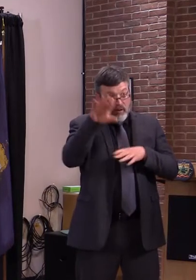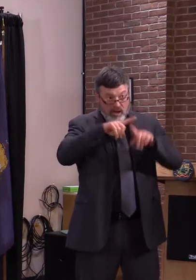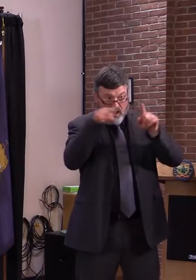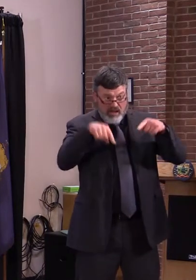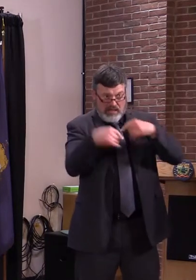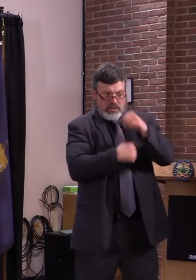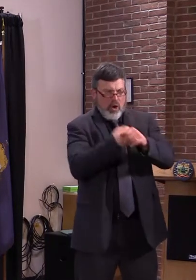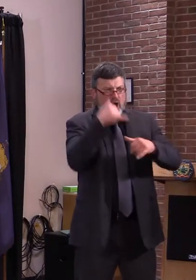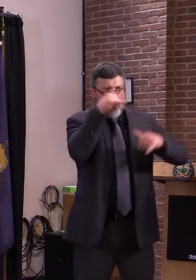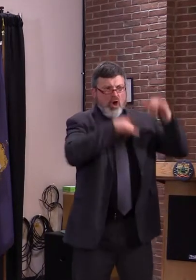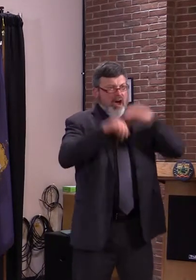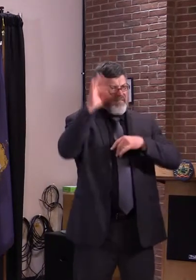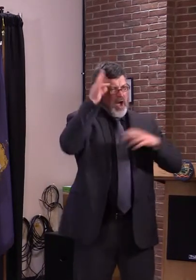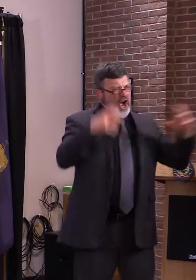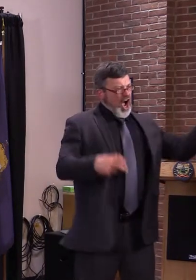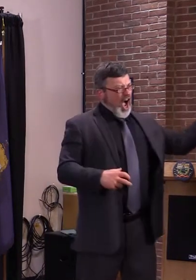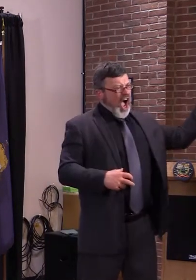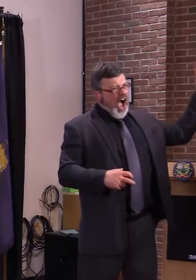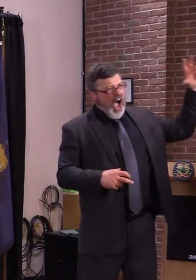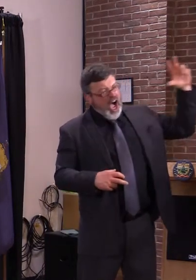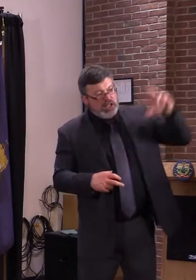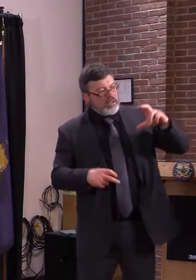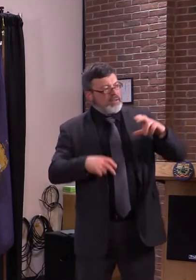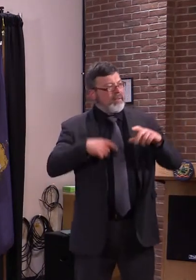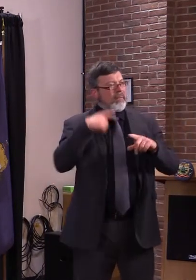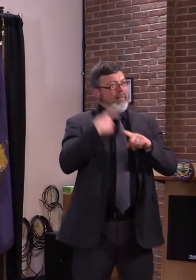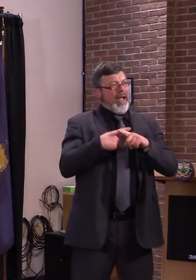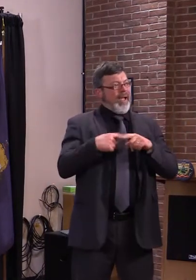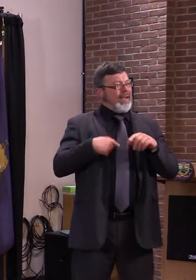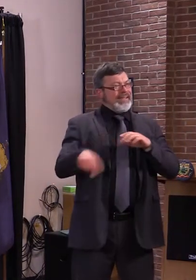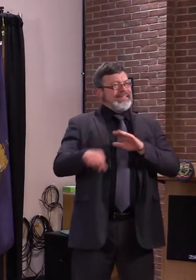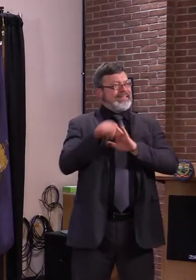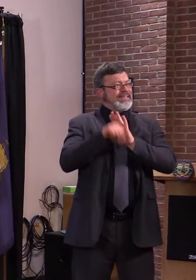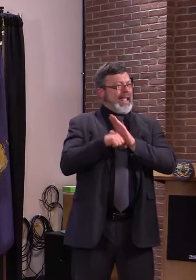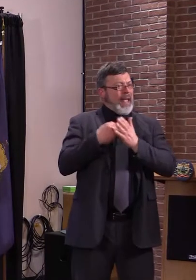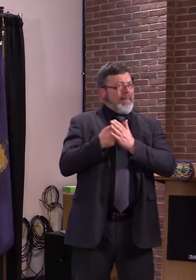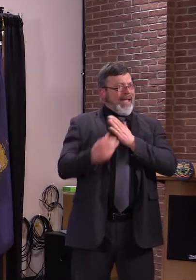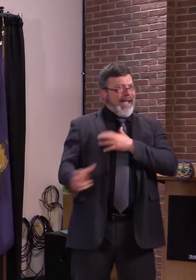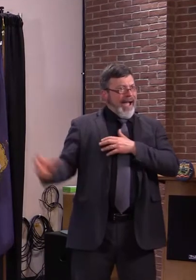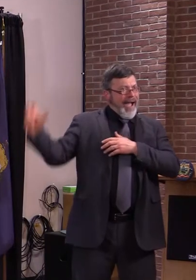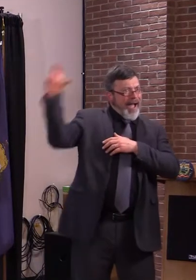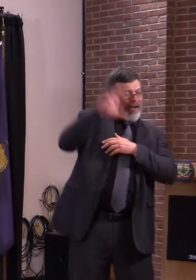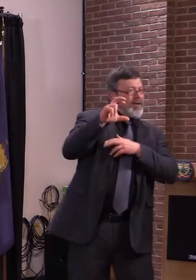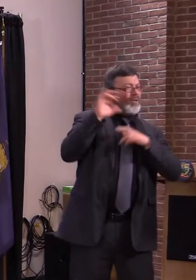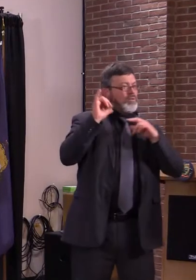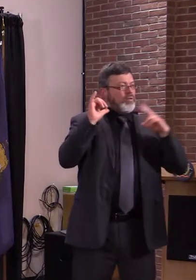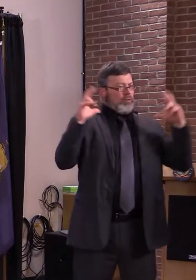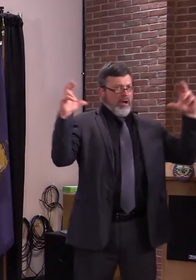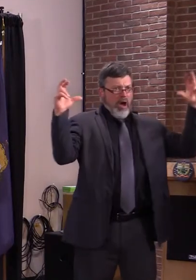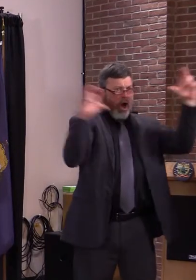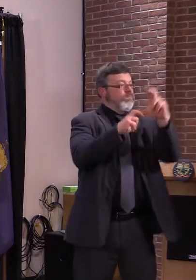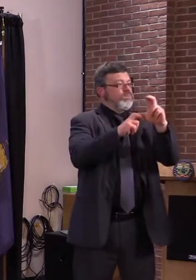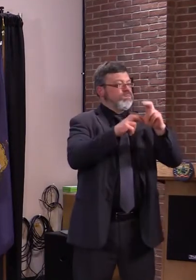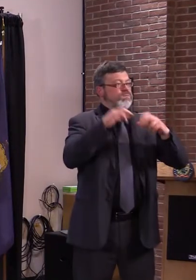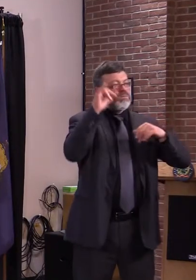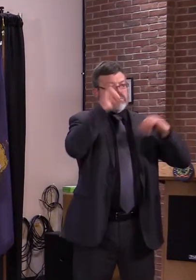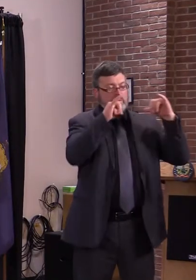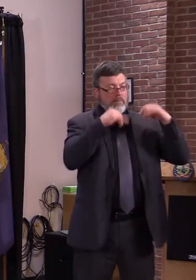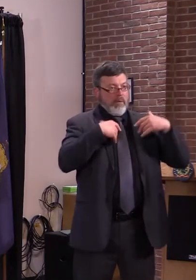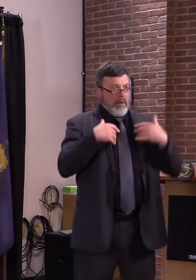money, as well as upgrades in state revenues, we have an opportunity to address some important issues right